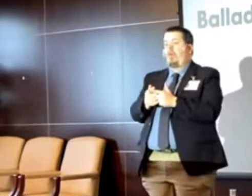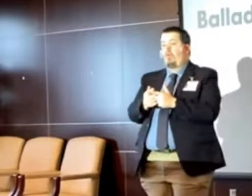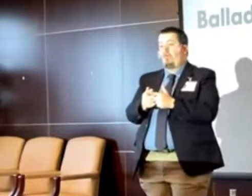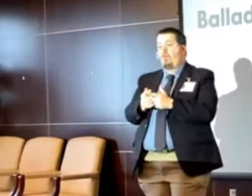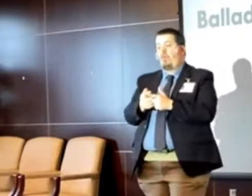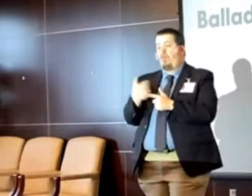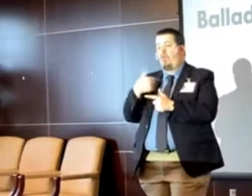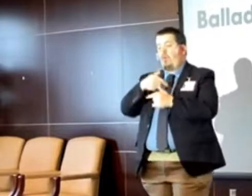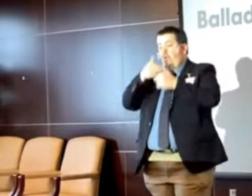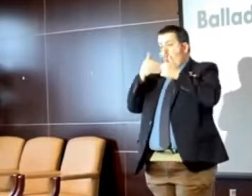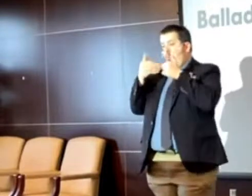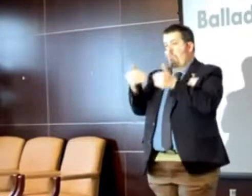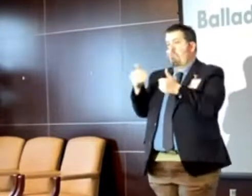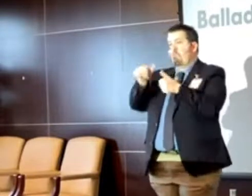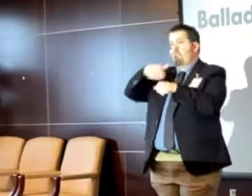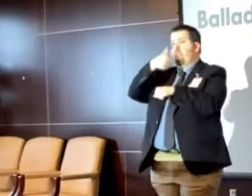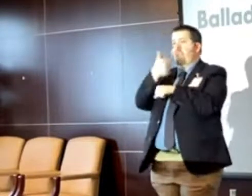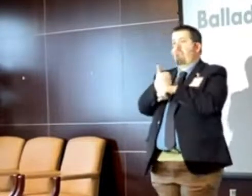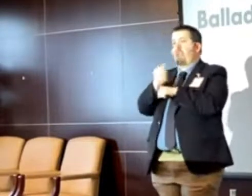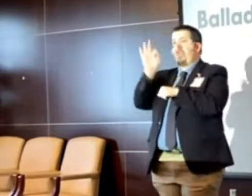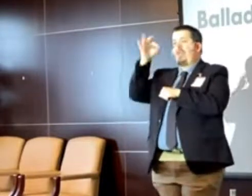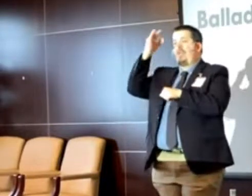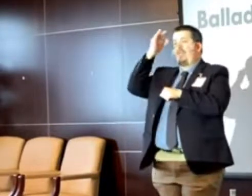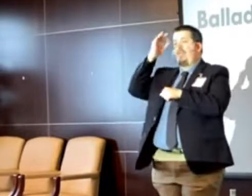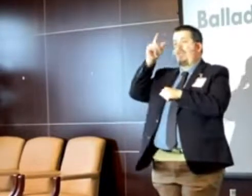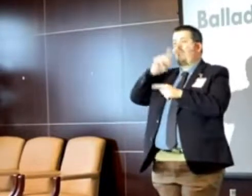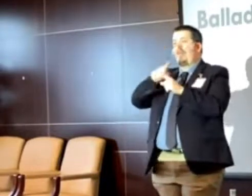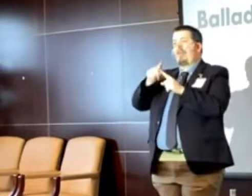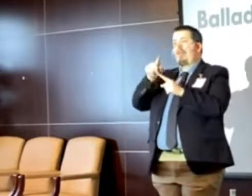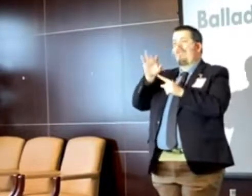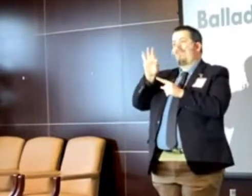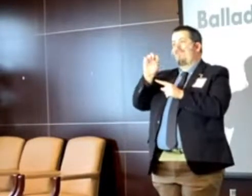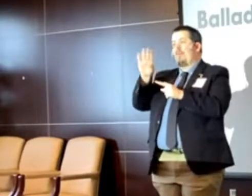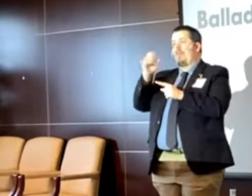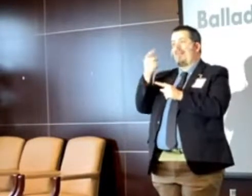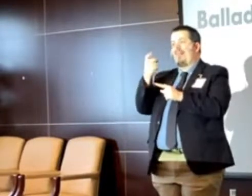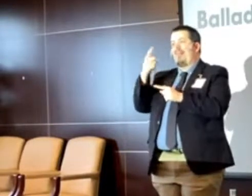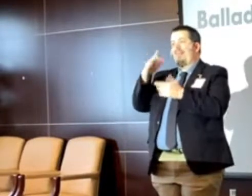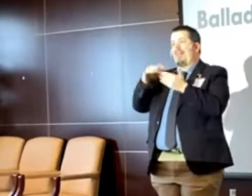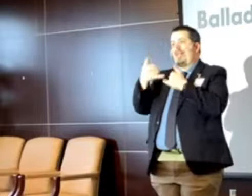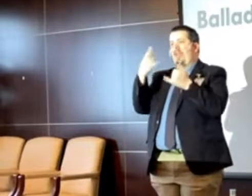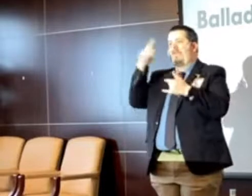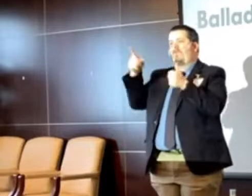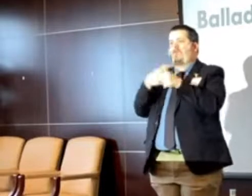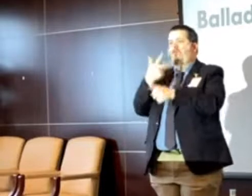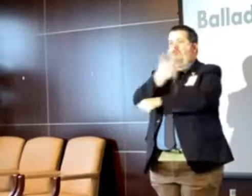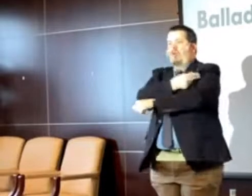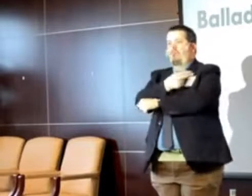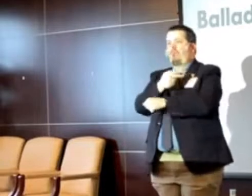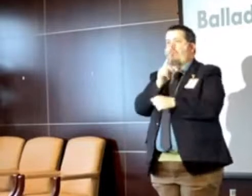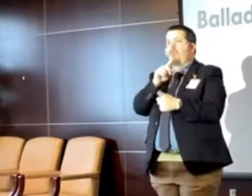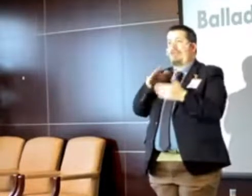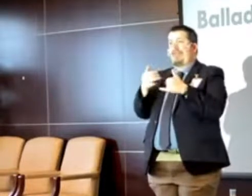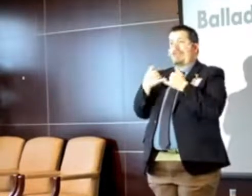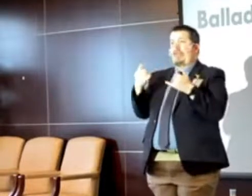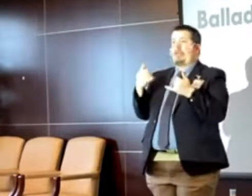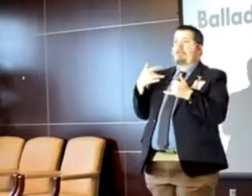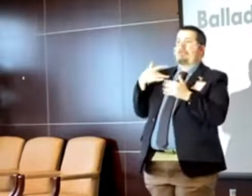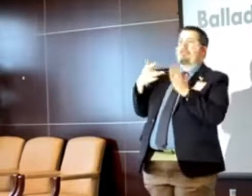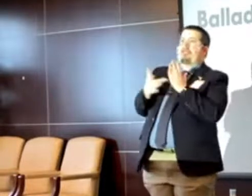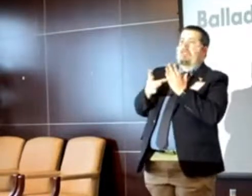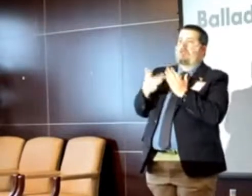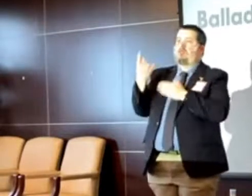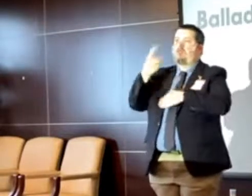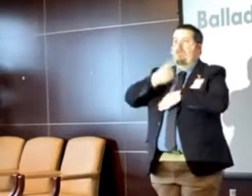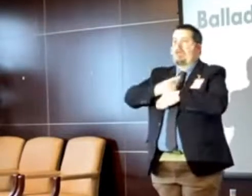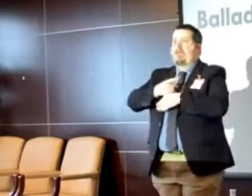we went ahead and established February 11th as our deadline for the first shot. So while the deadline is technically